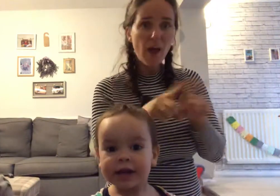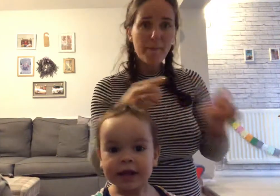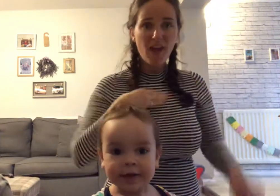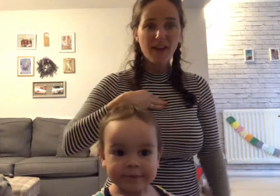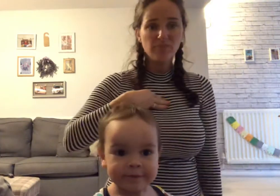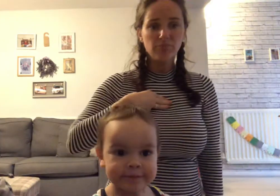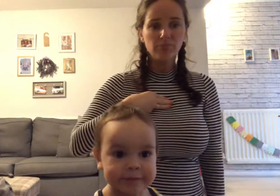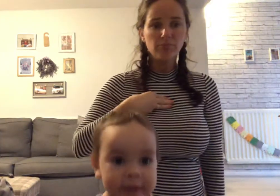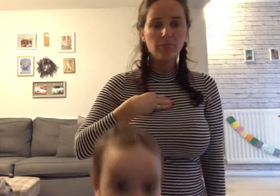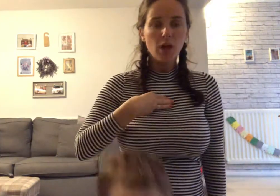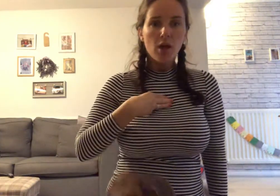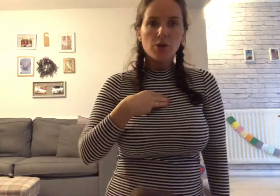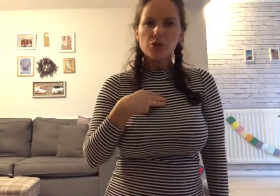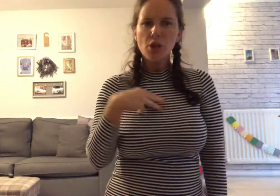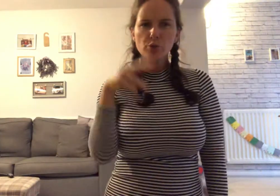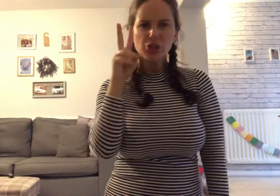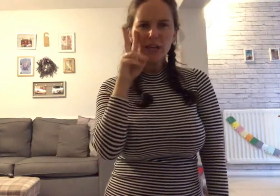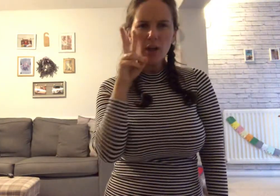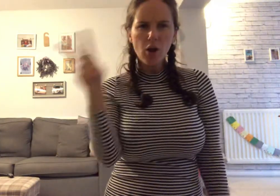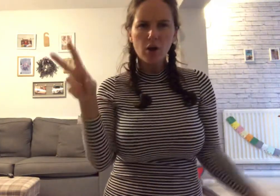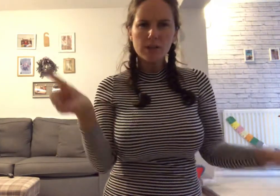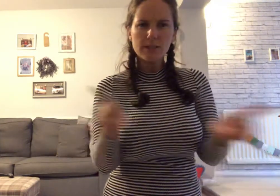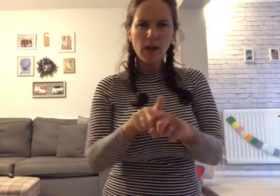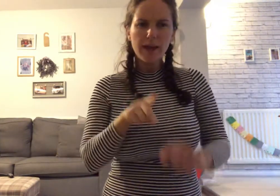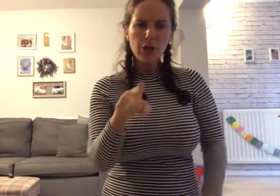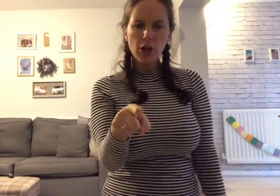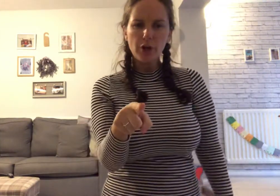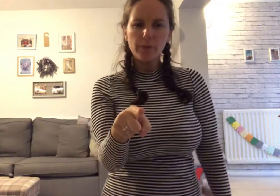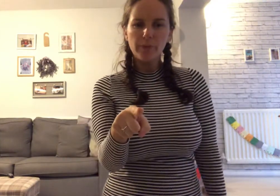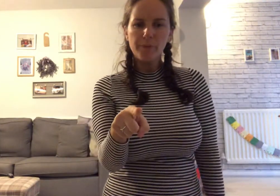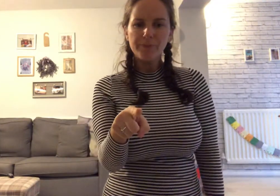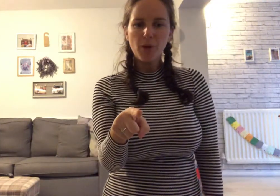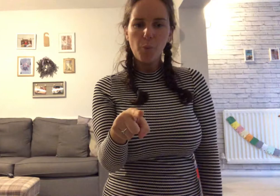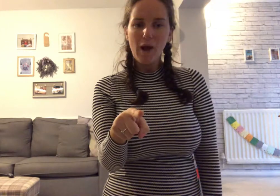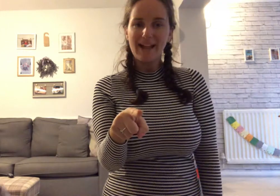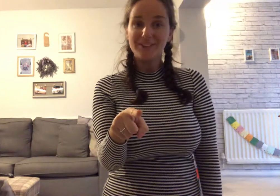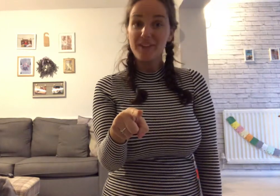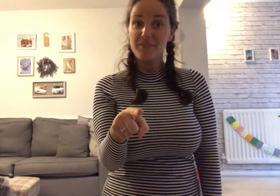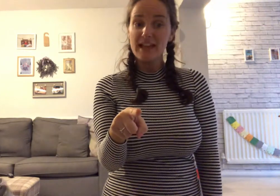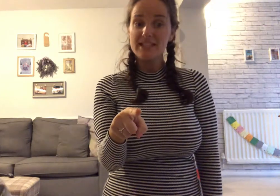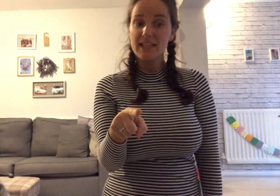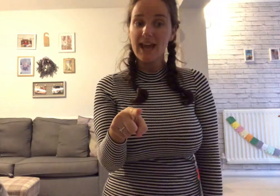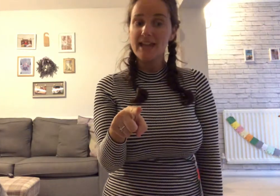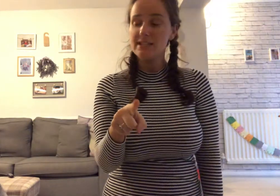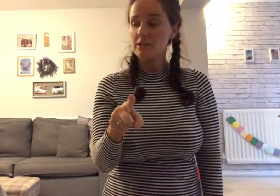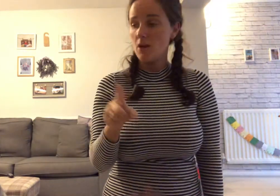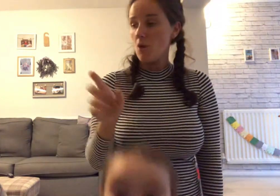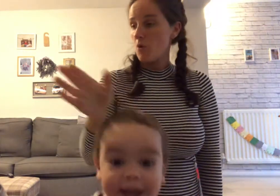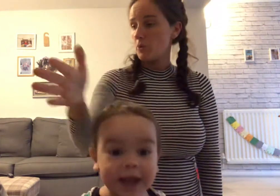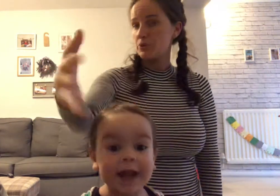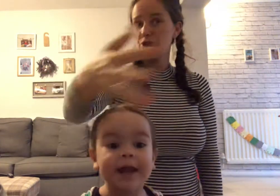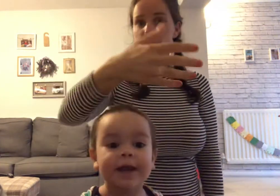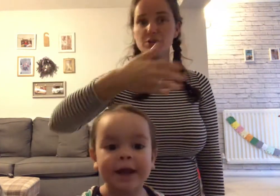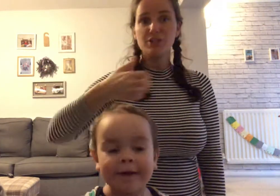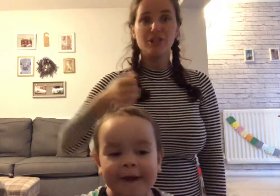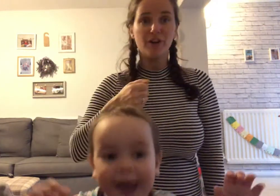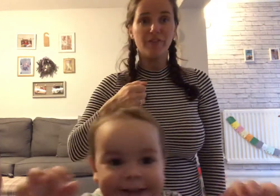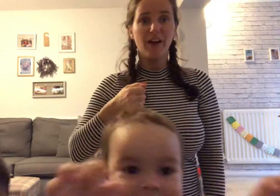me. So she looks like you. Well, if that's the case, Mommy, we'll soon discover